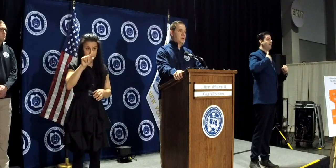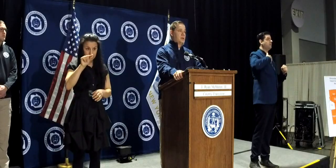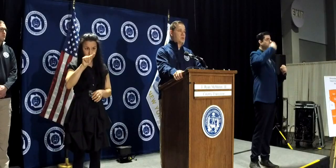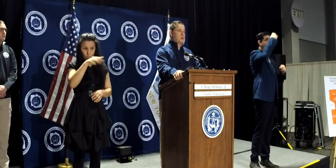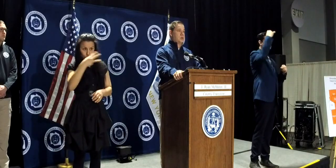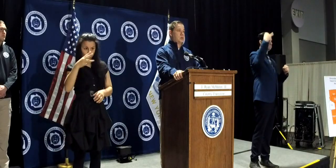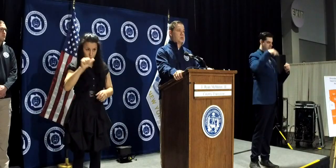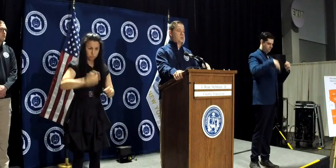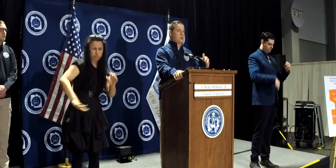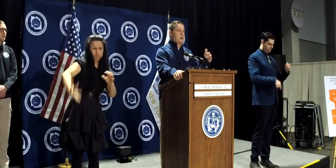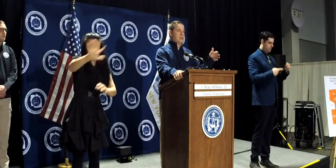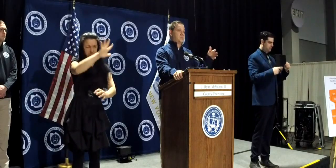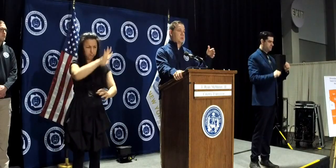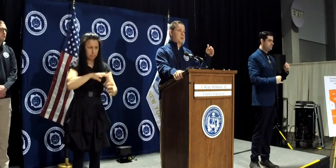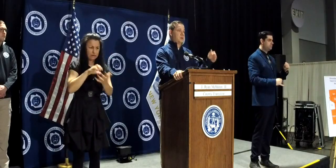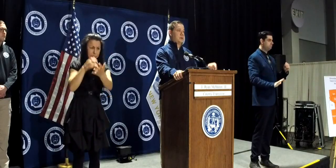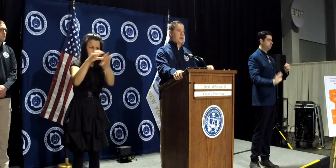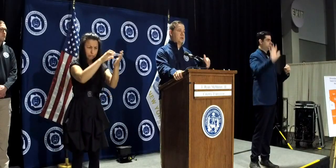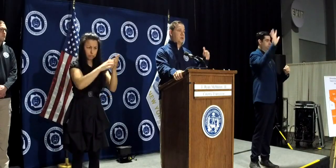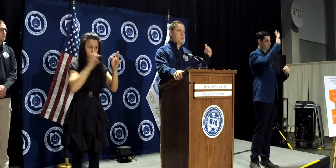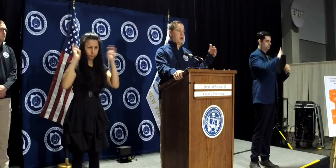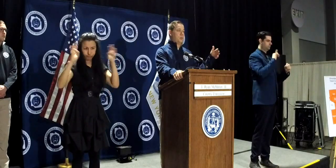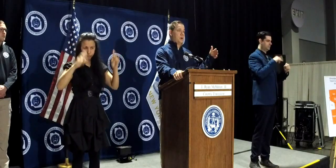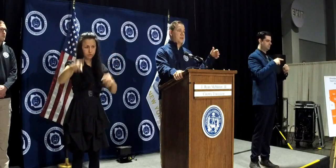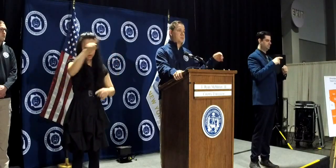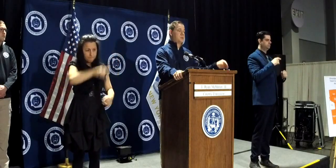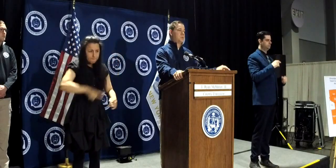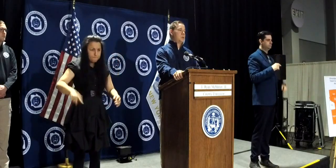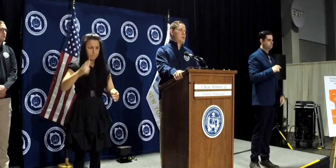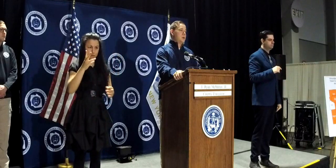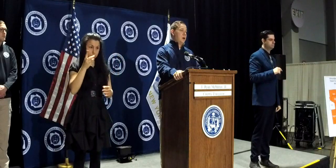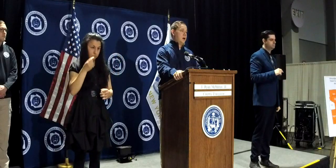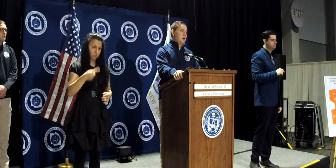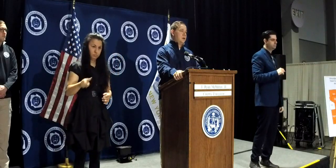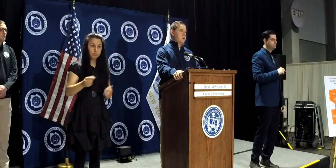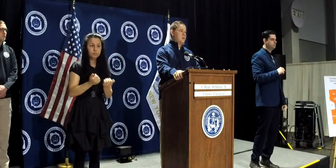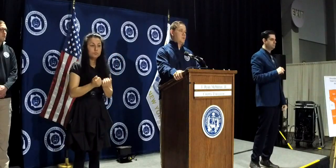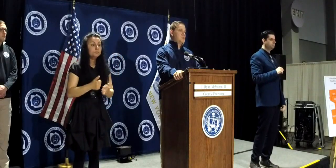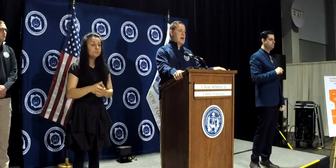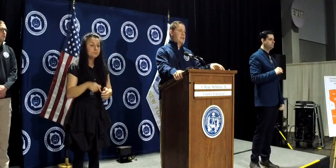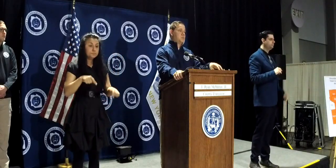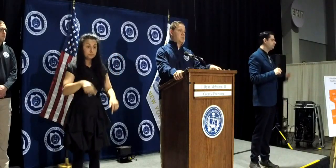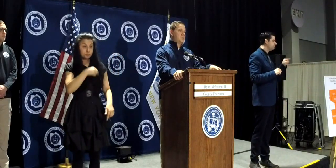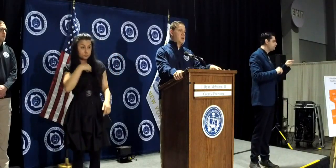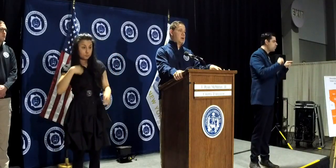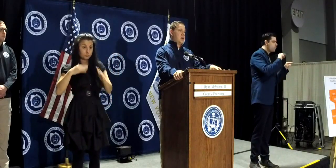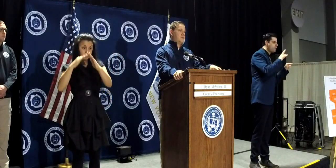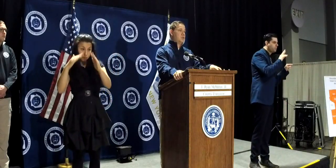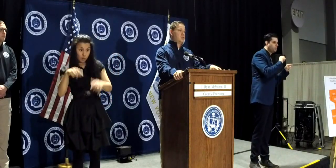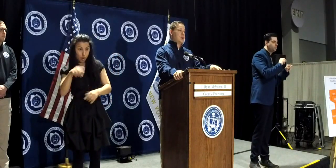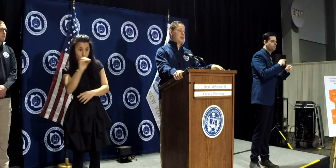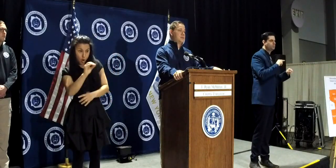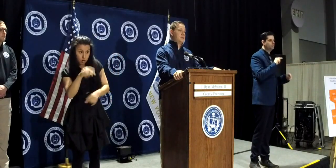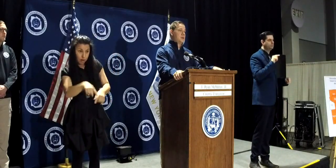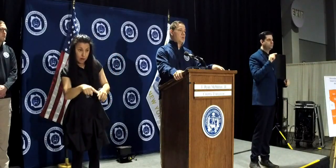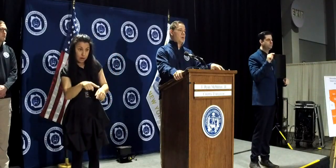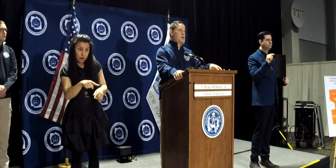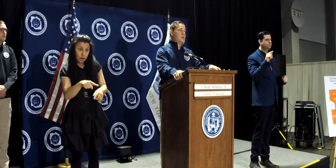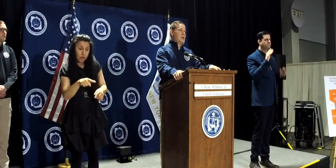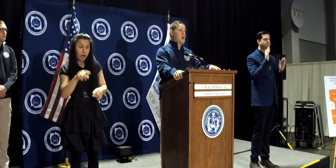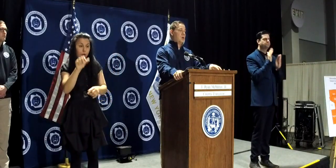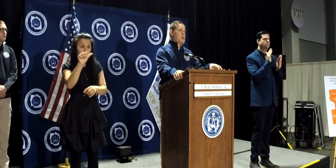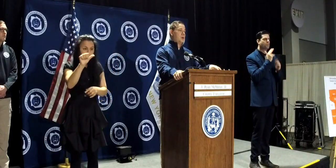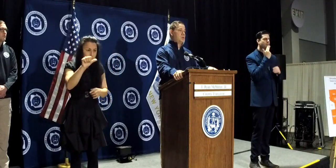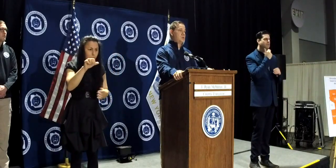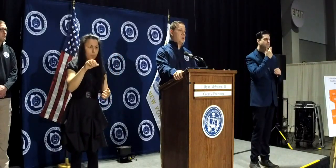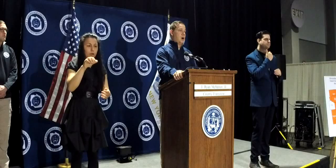Oswego County and you go to the Oswego Hospital, or Cayuga County and you go to Auburn Hospital, if those hospitals have constraints, where